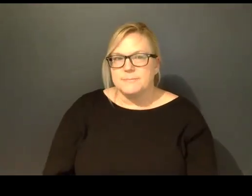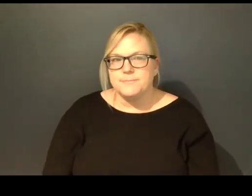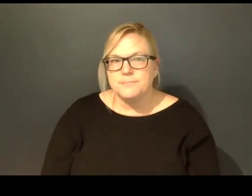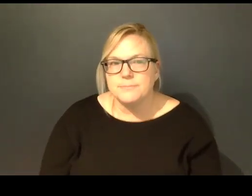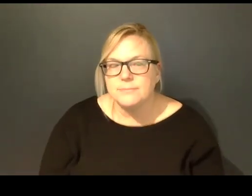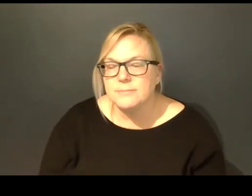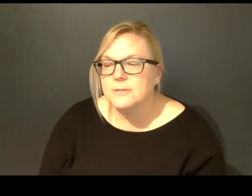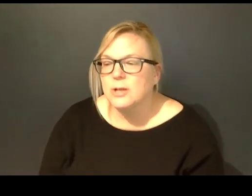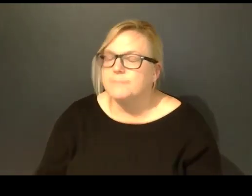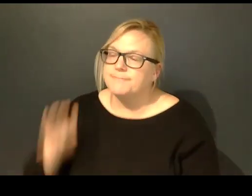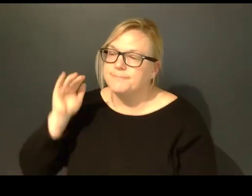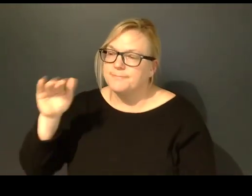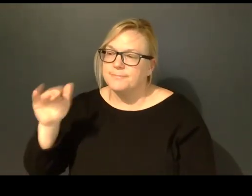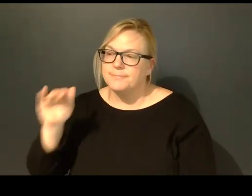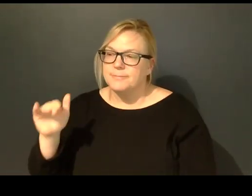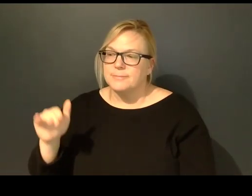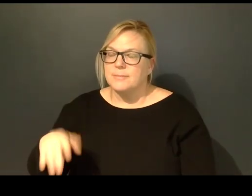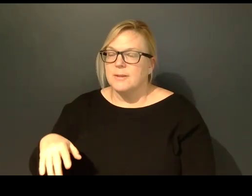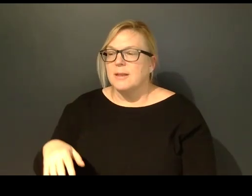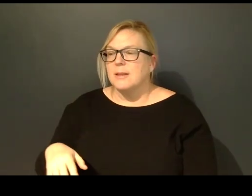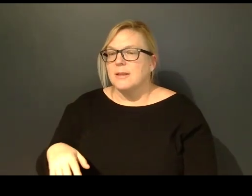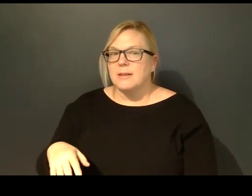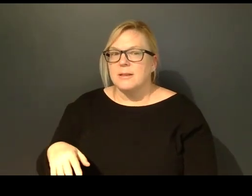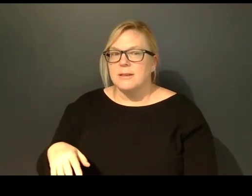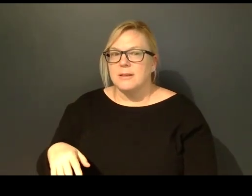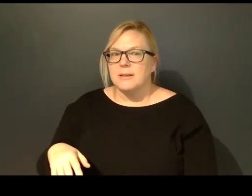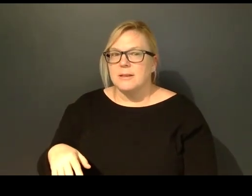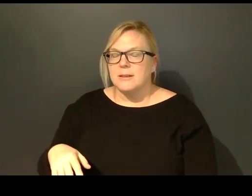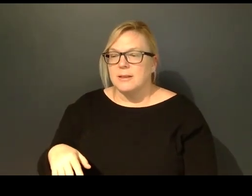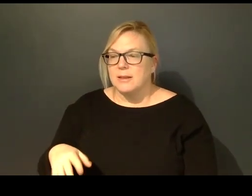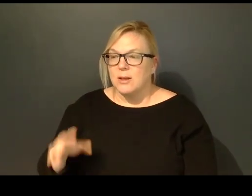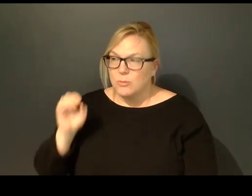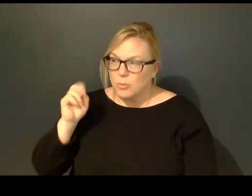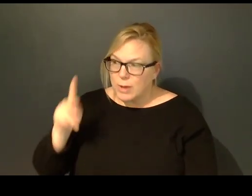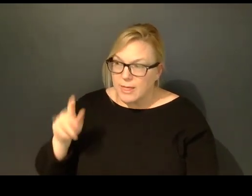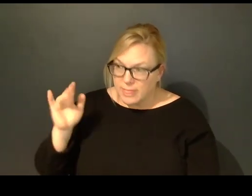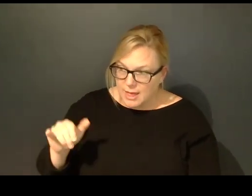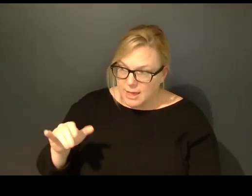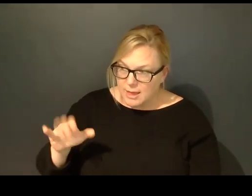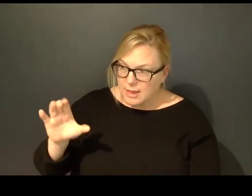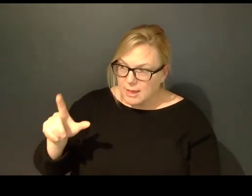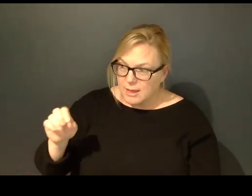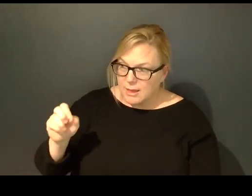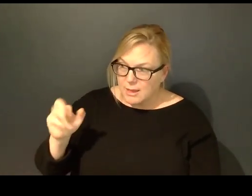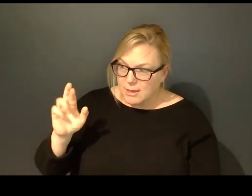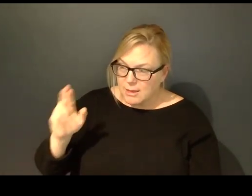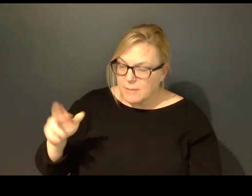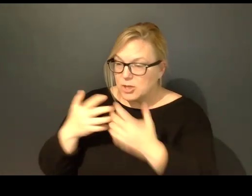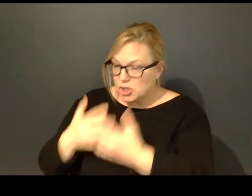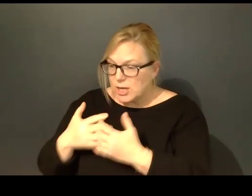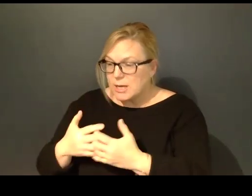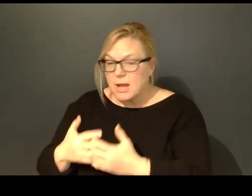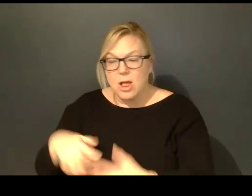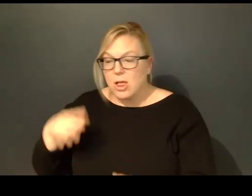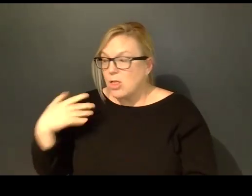ask, wherever you are for the vendors on that, if this is a Clover machine, and a lot of the people don't know that this product comes with